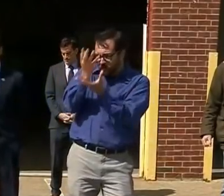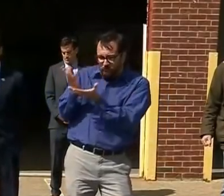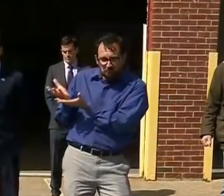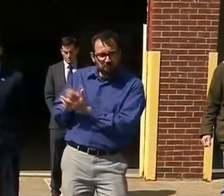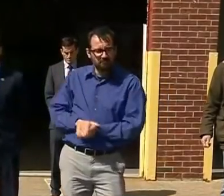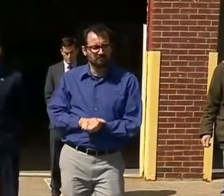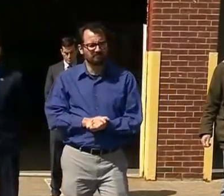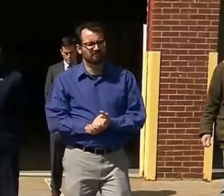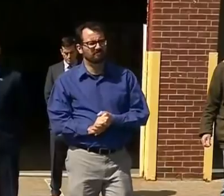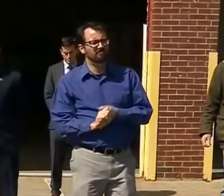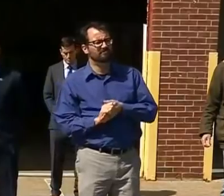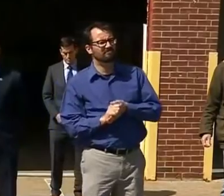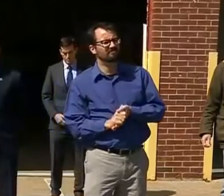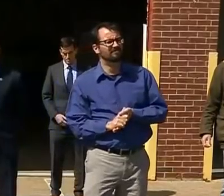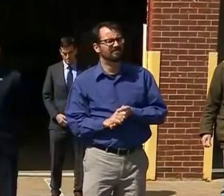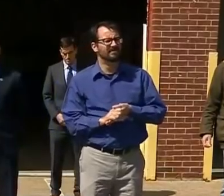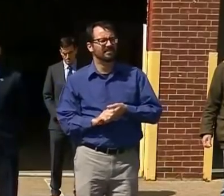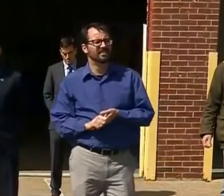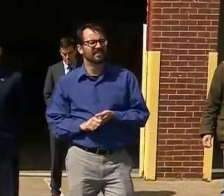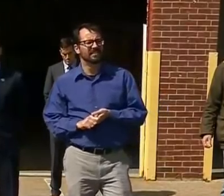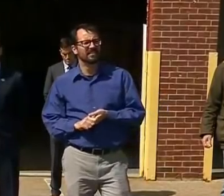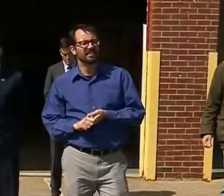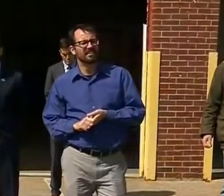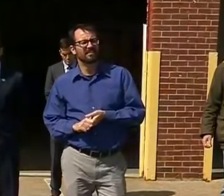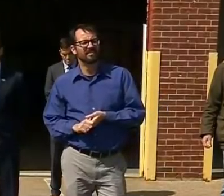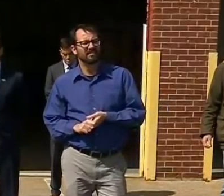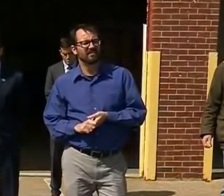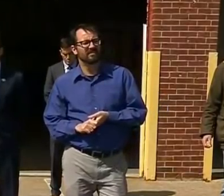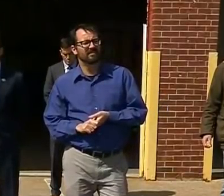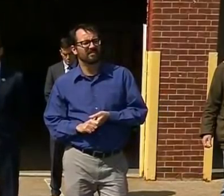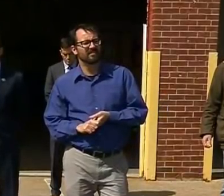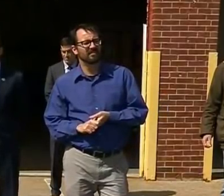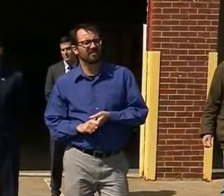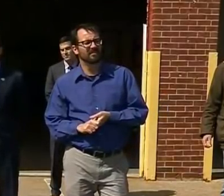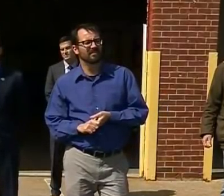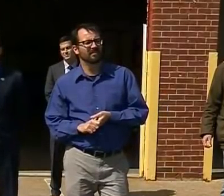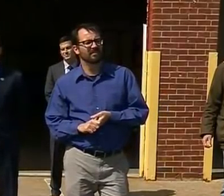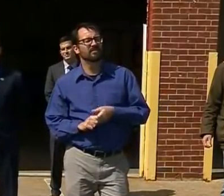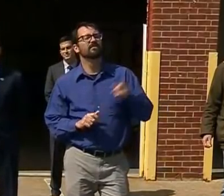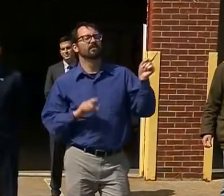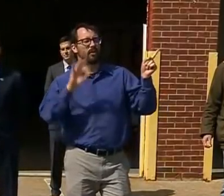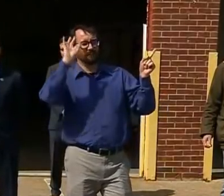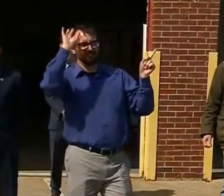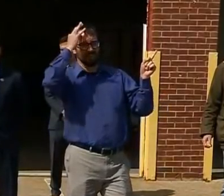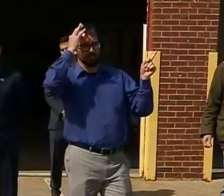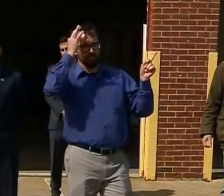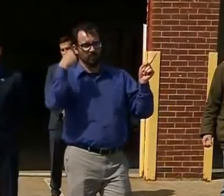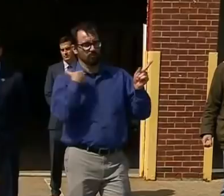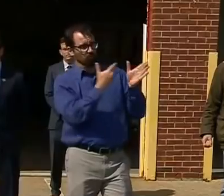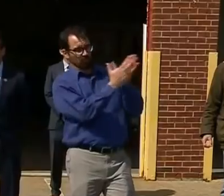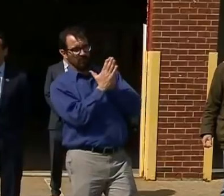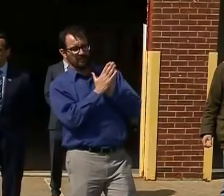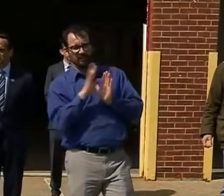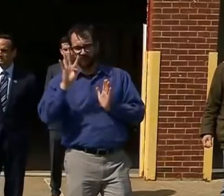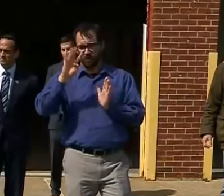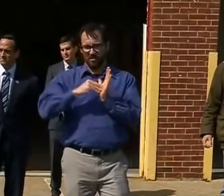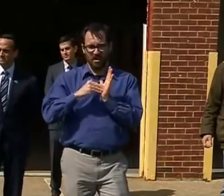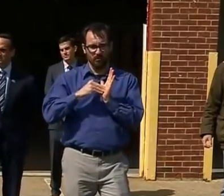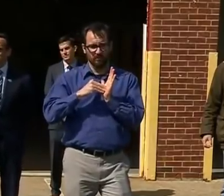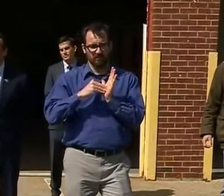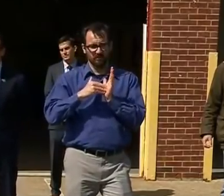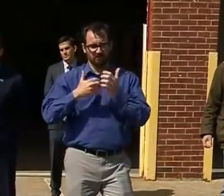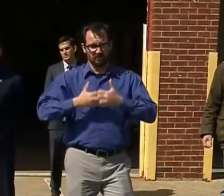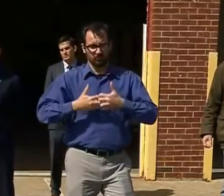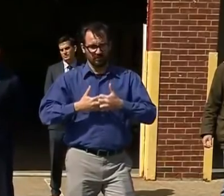we believe was approved at one point, was for 1,000 ventilators. Since that time, we've received